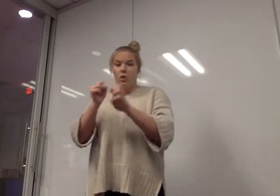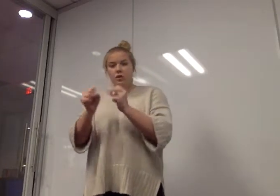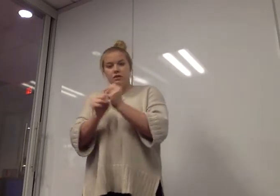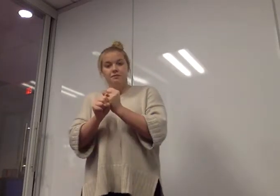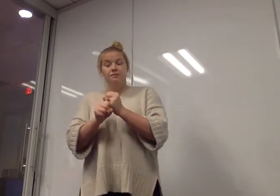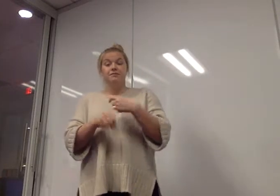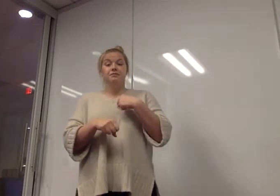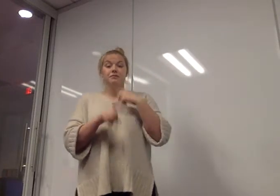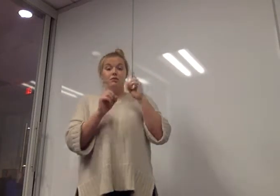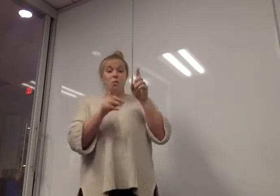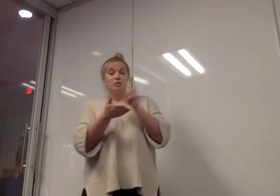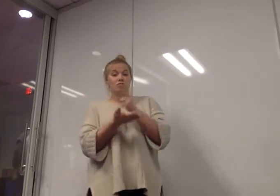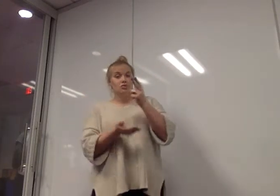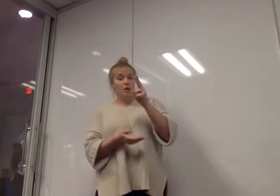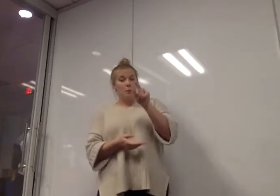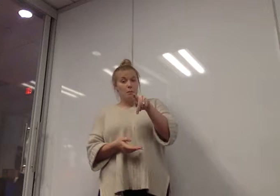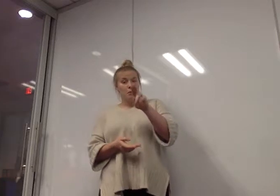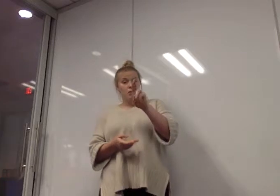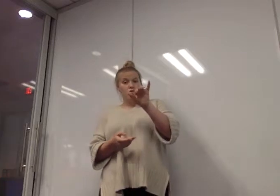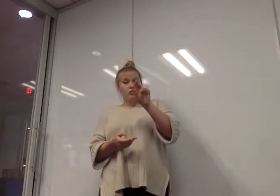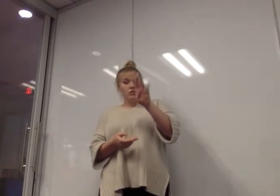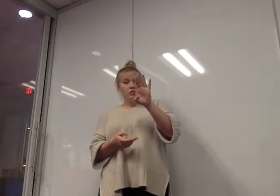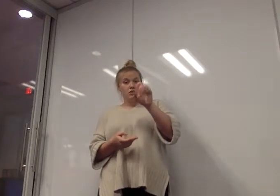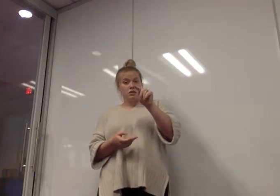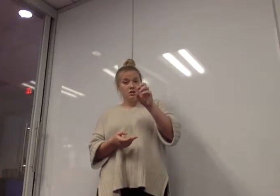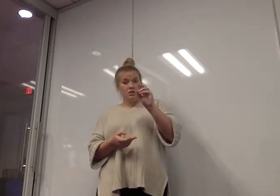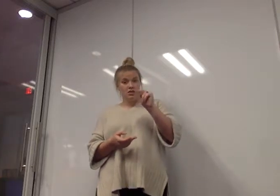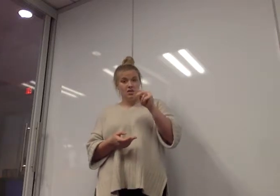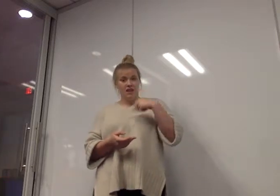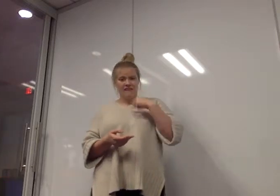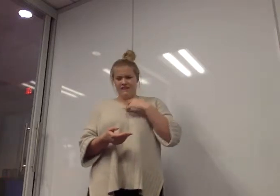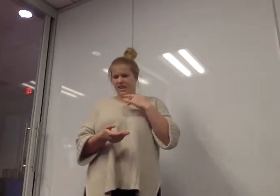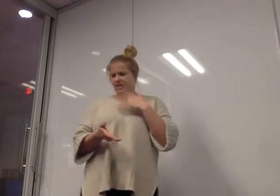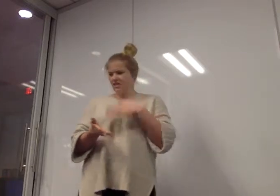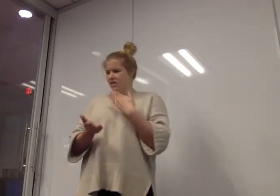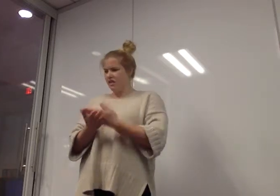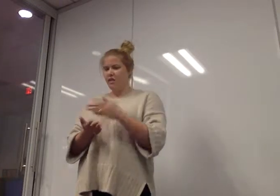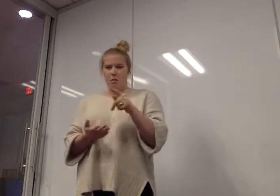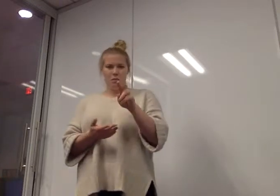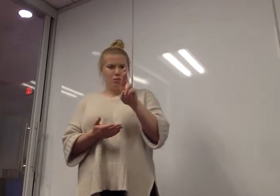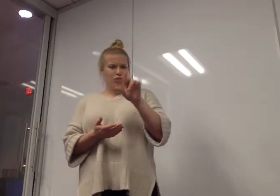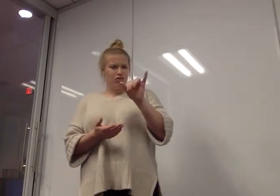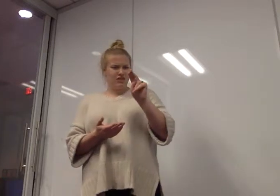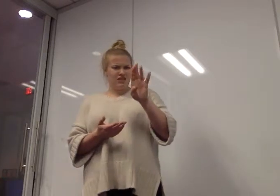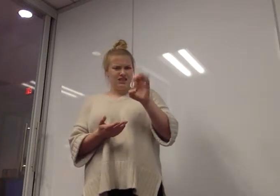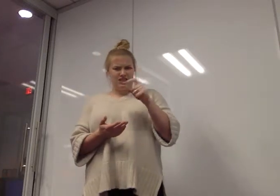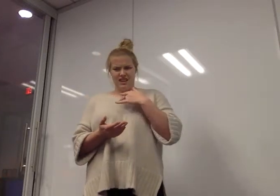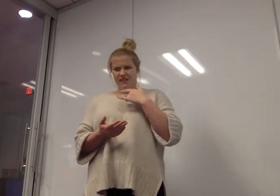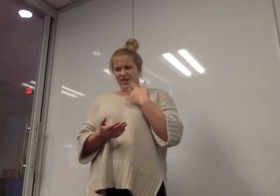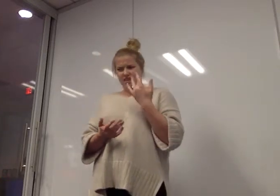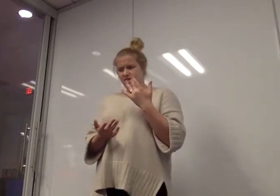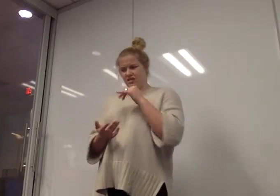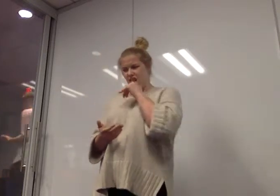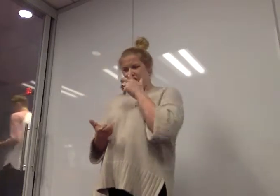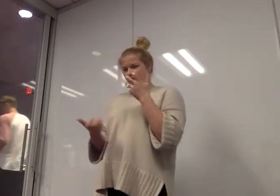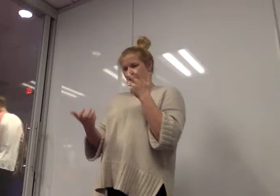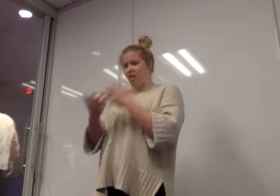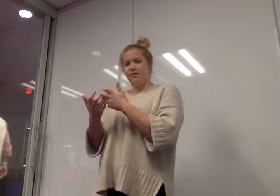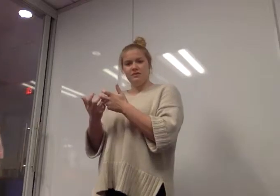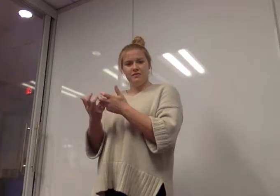so I ended up at Princeton, and I was like, I am not supposed to be here. I am an imposter. And the night before my first year talk, and the first year